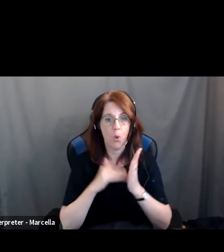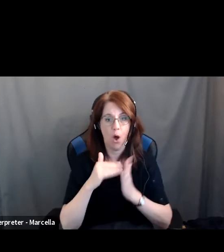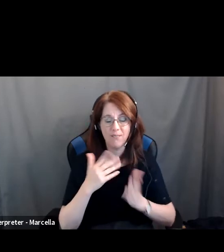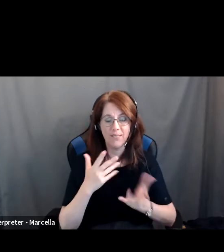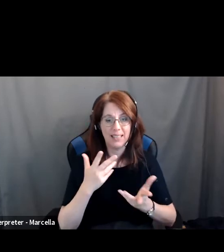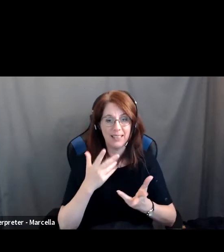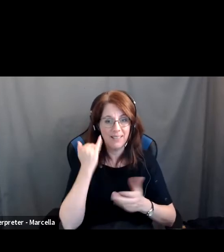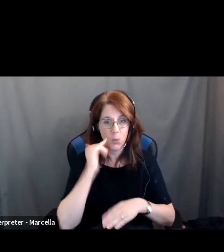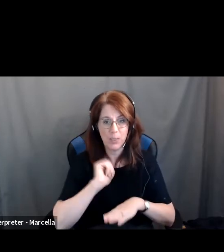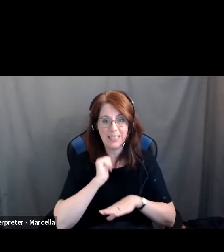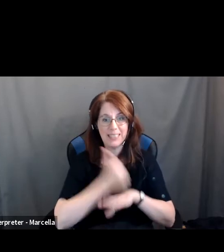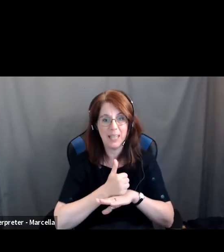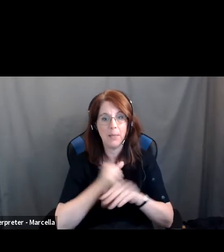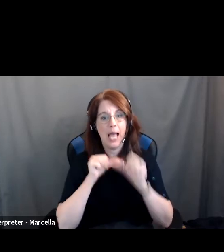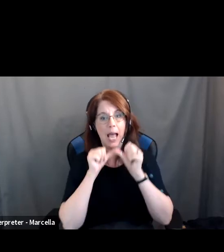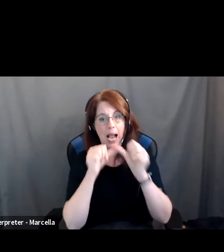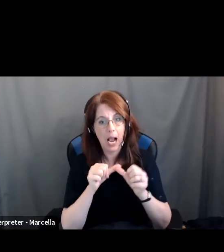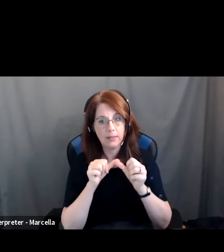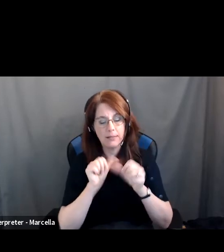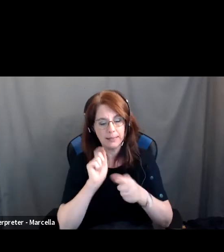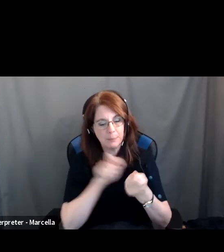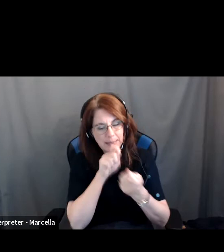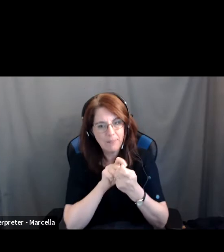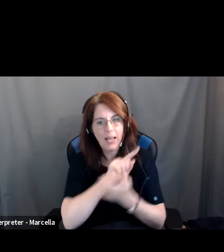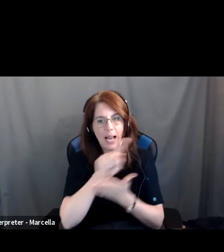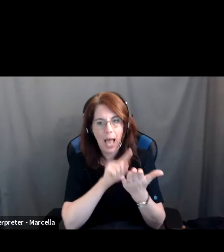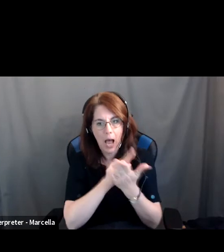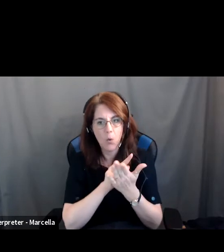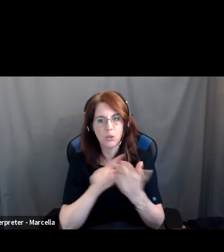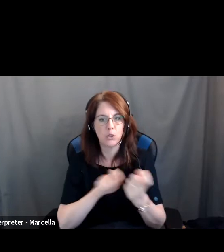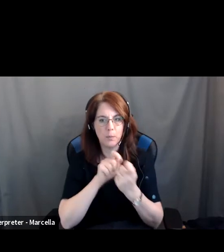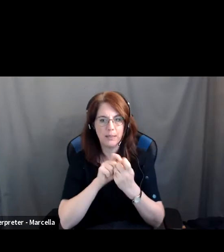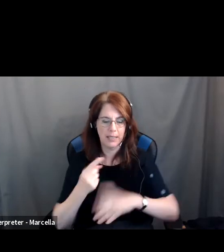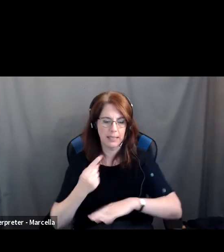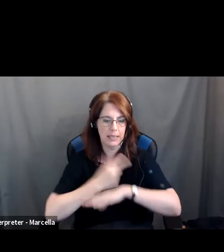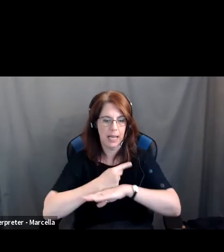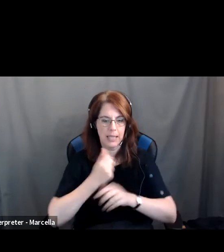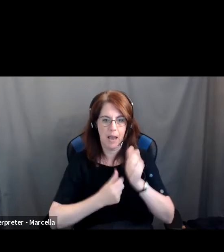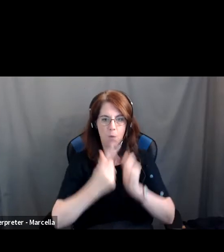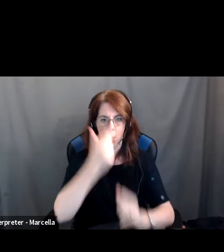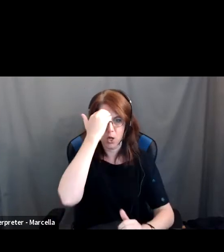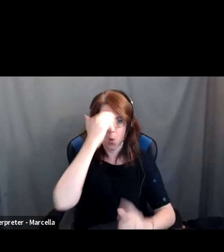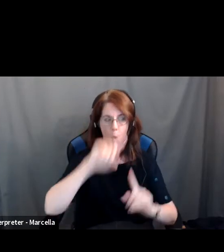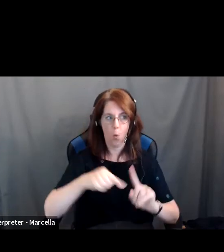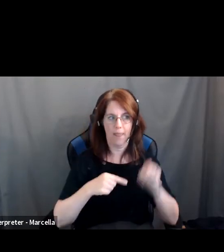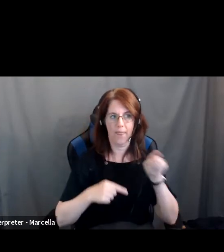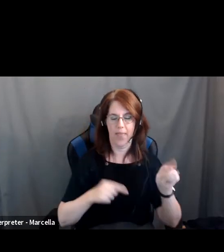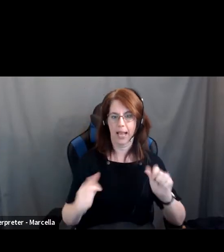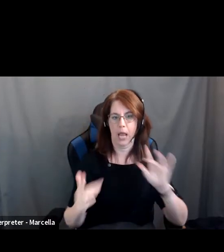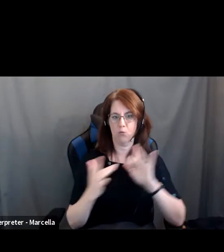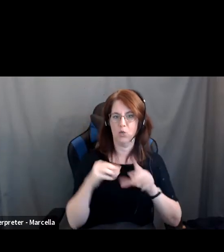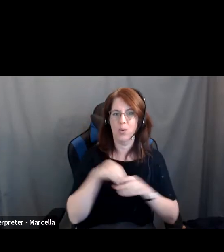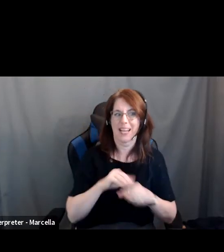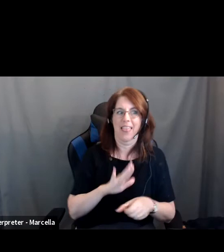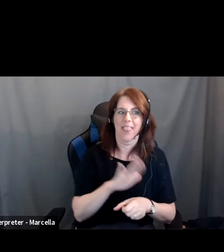set some constant hours or a constant day that everyone can know when they can reach you in that community. It's